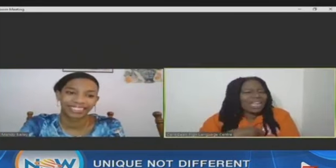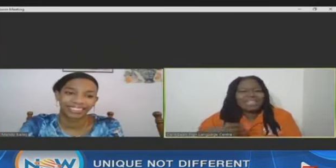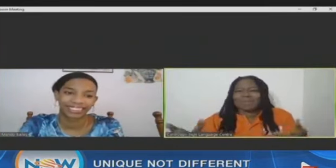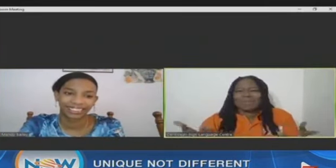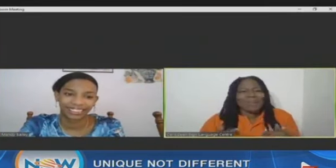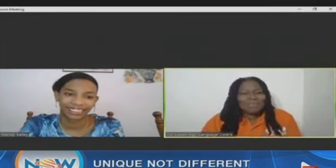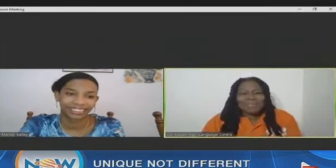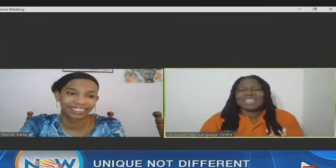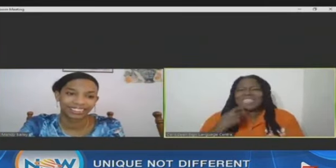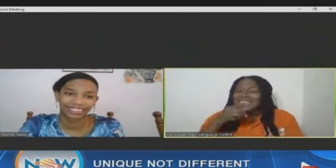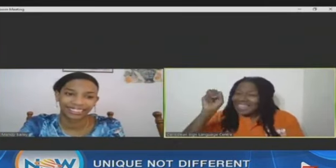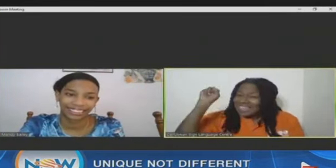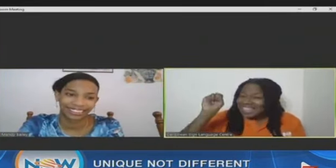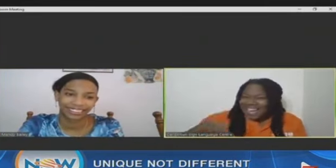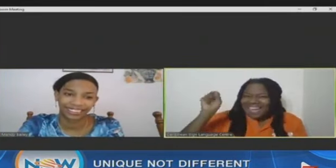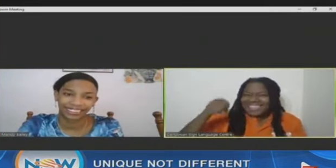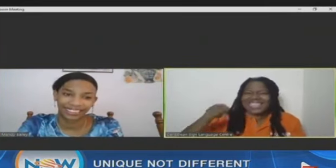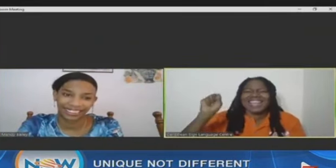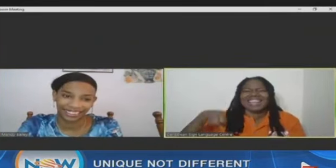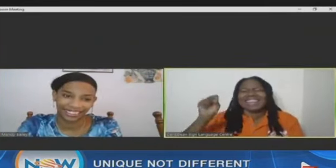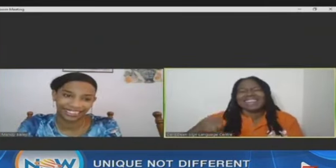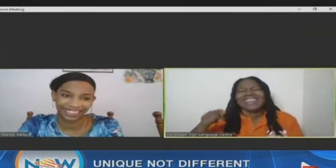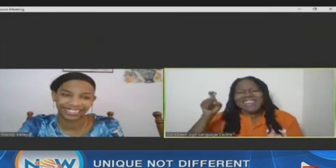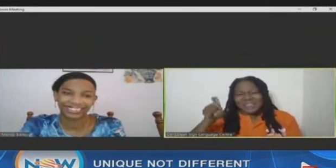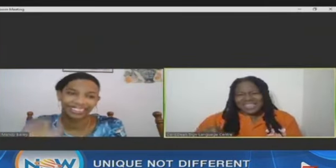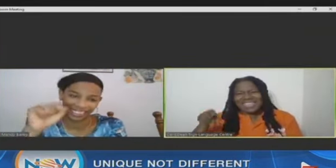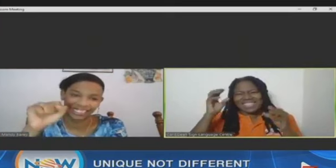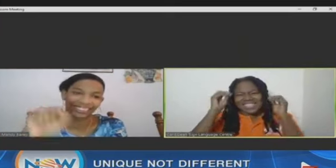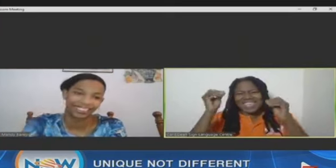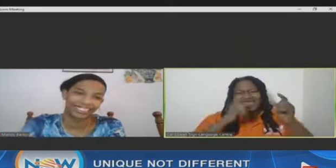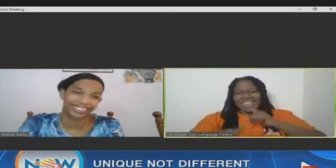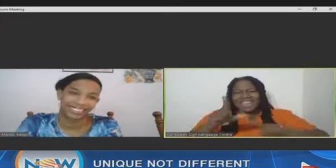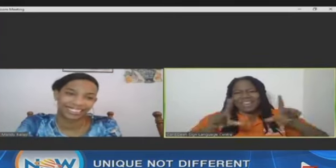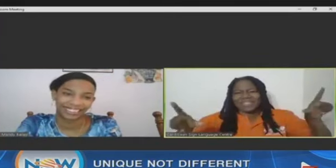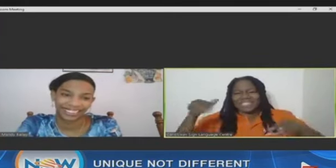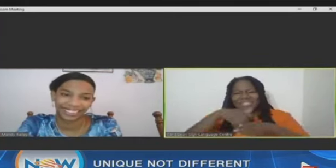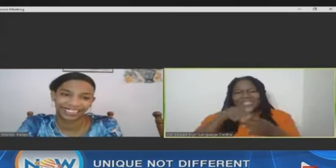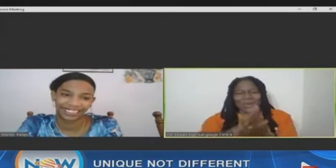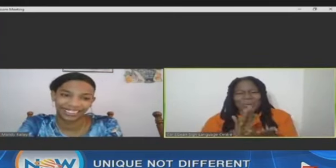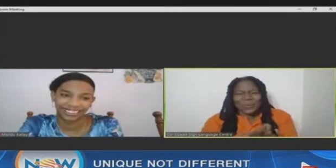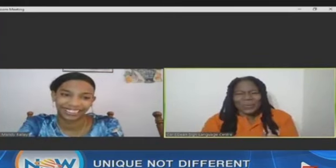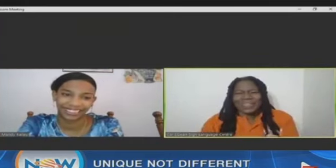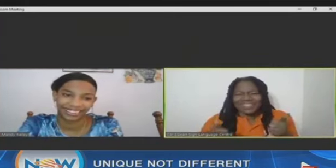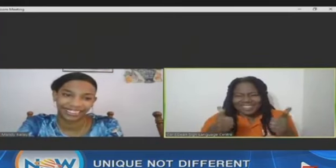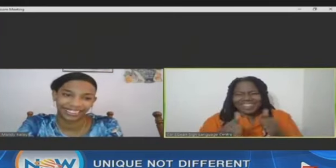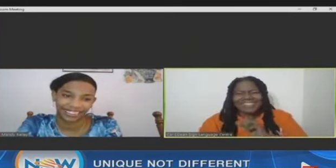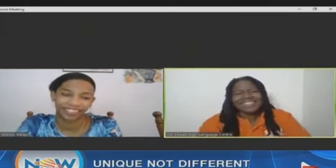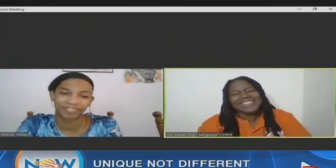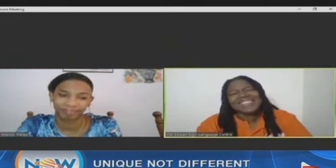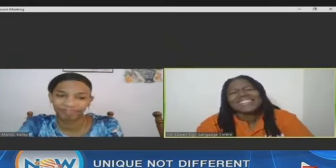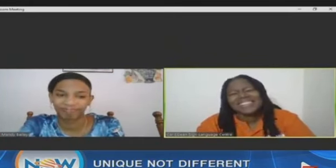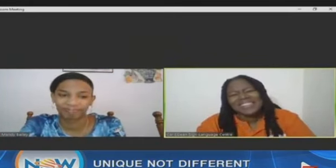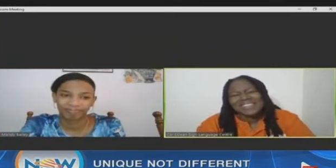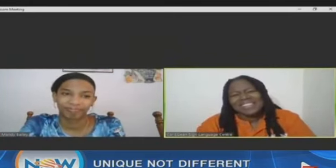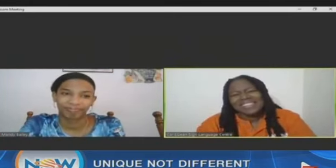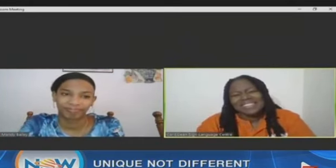Oh, she answered before I even finished. She said, yes, you need to teach sign language in school.